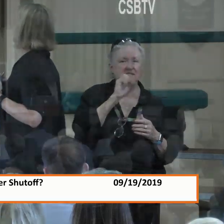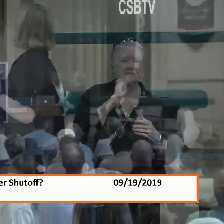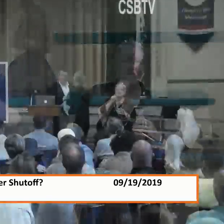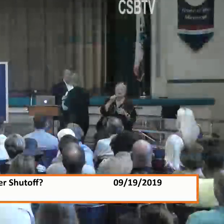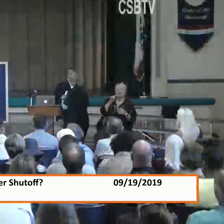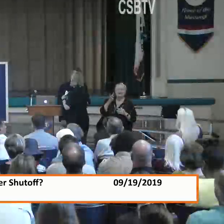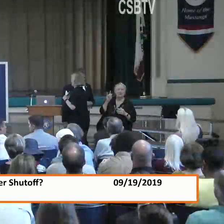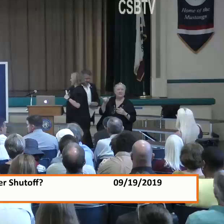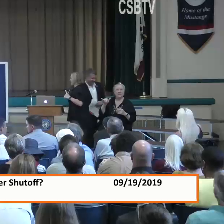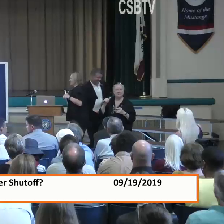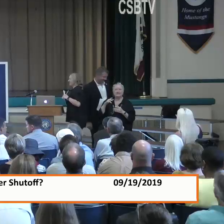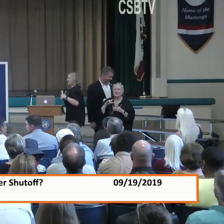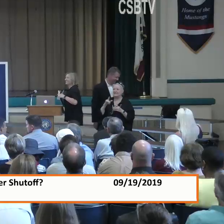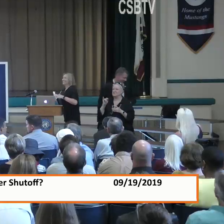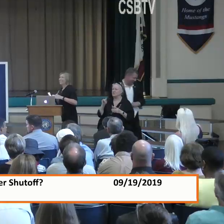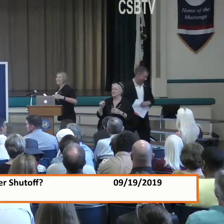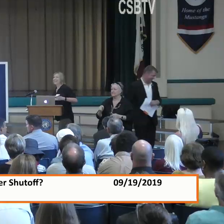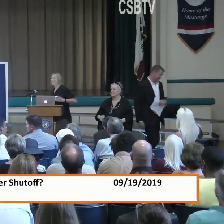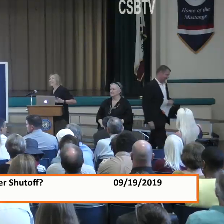District.